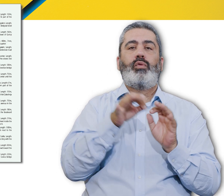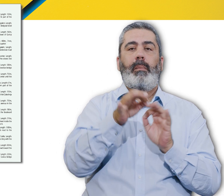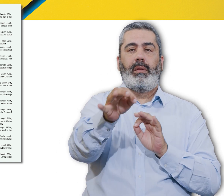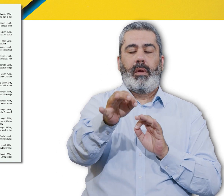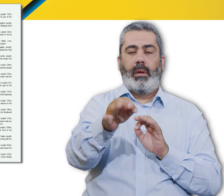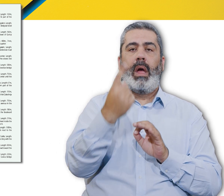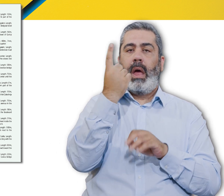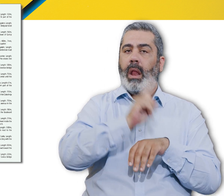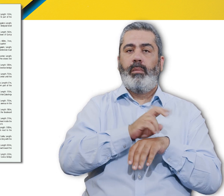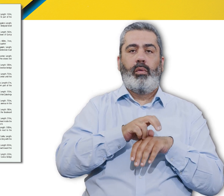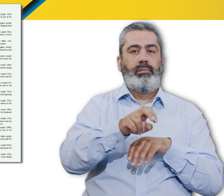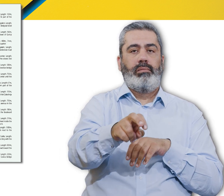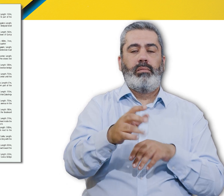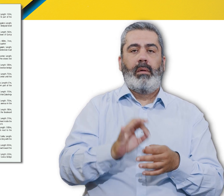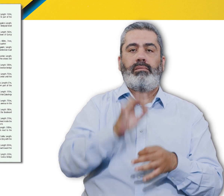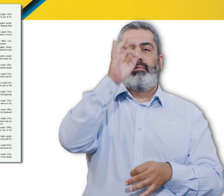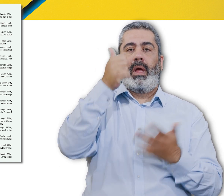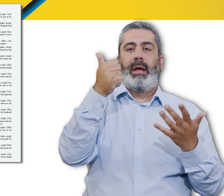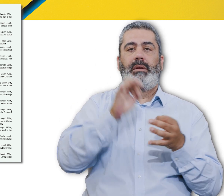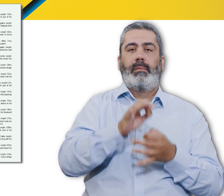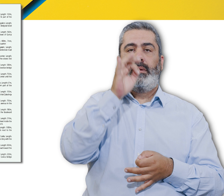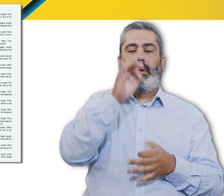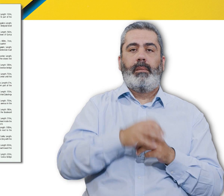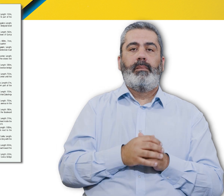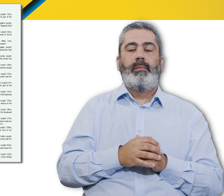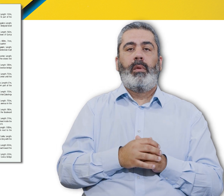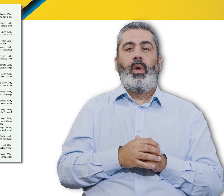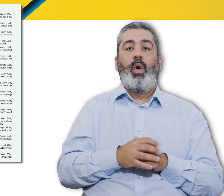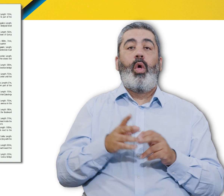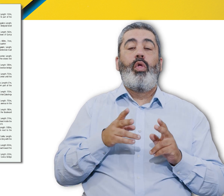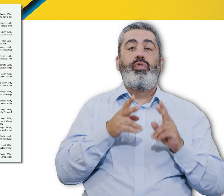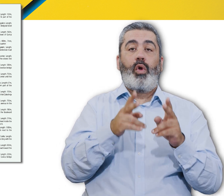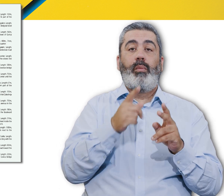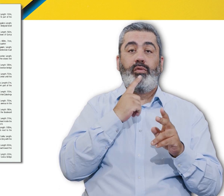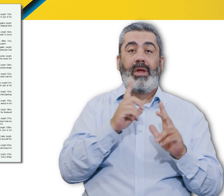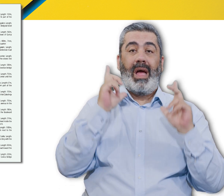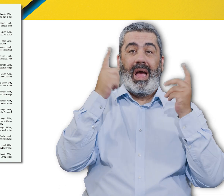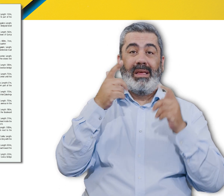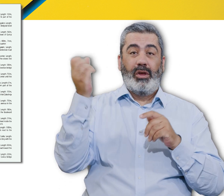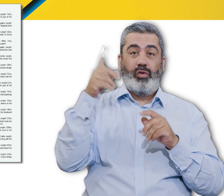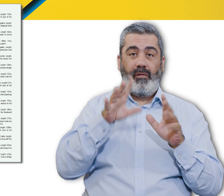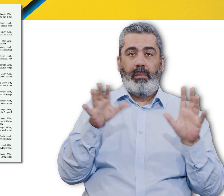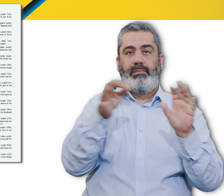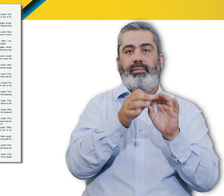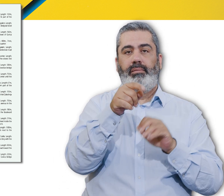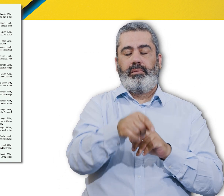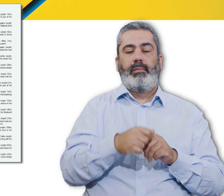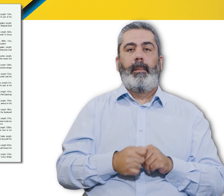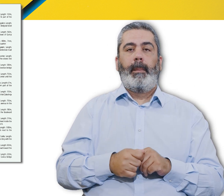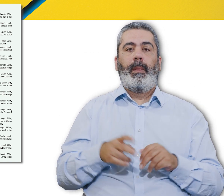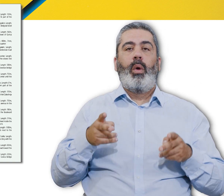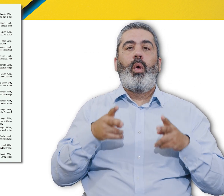length, 500 m, 6 min, elevation, 4 m. Part of the River Ring Road toward the new